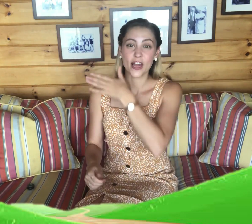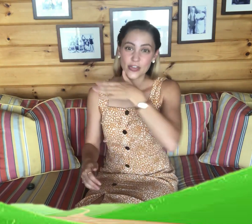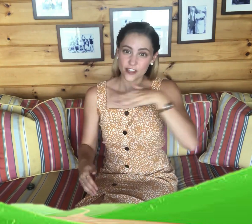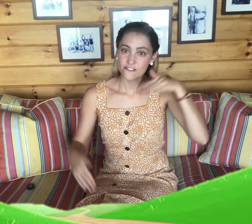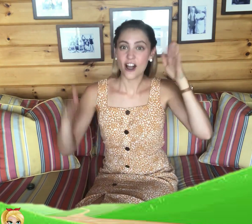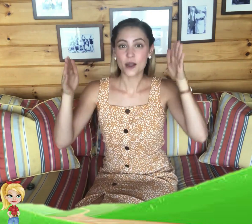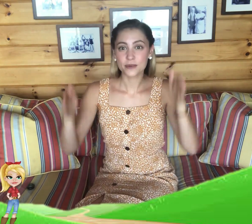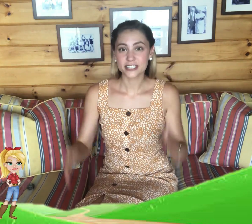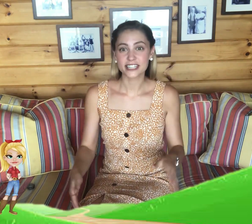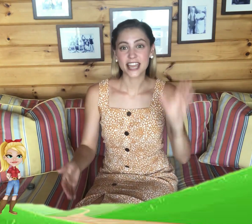Great job.